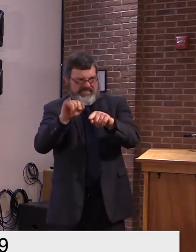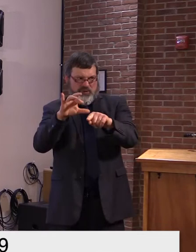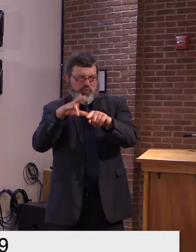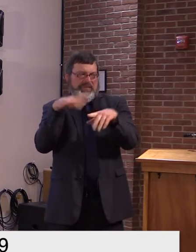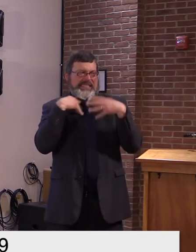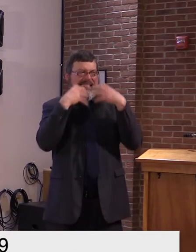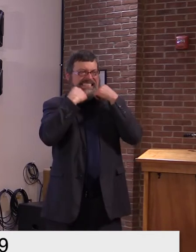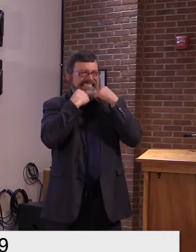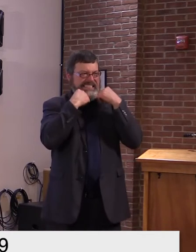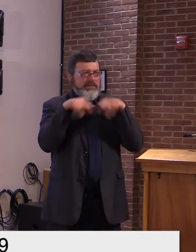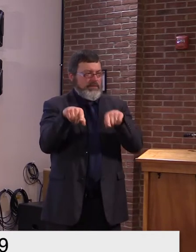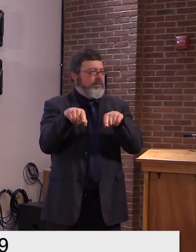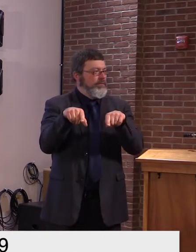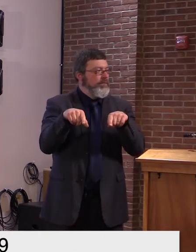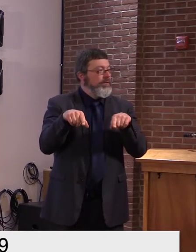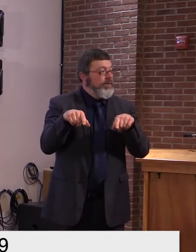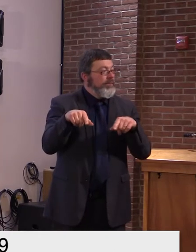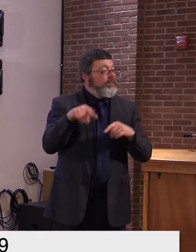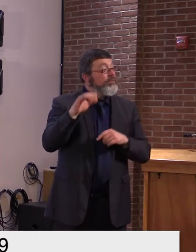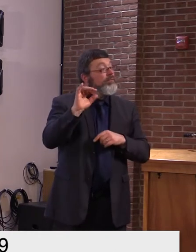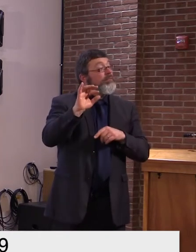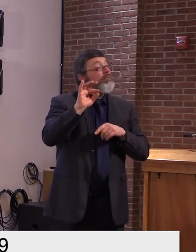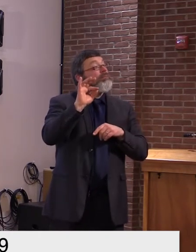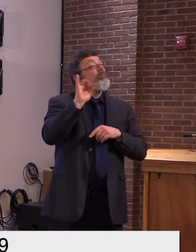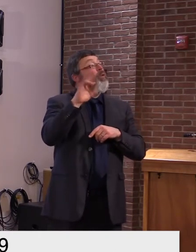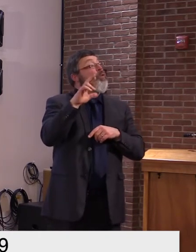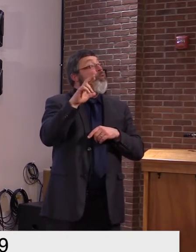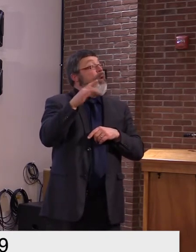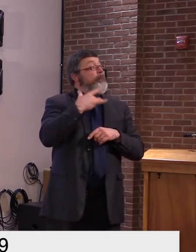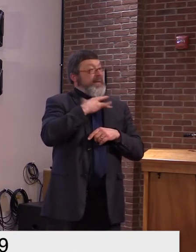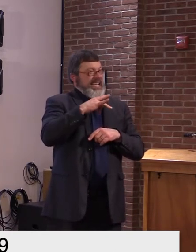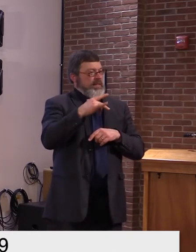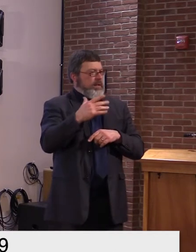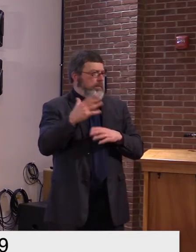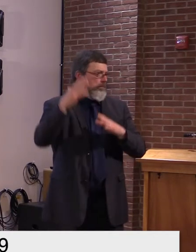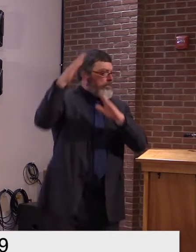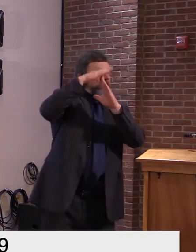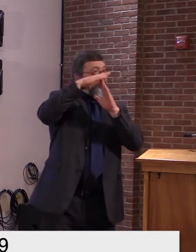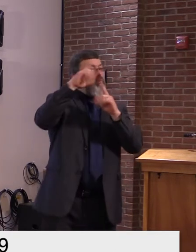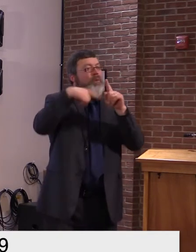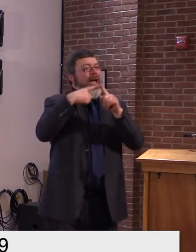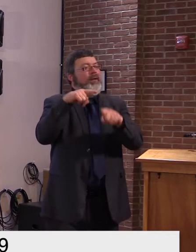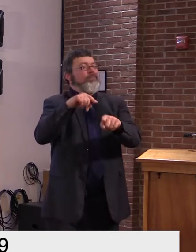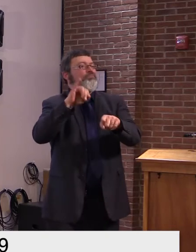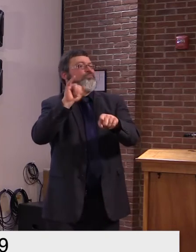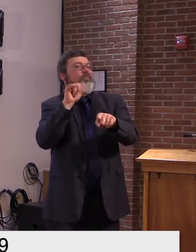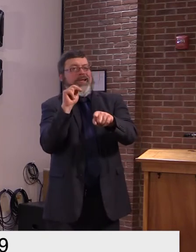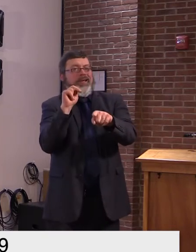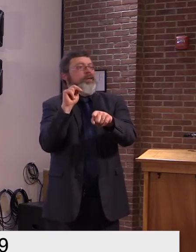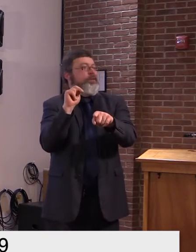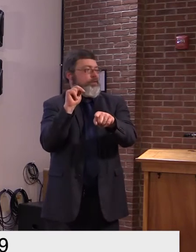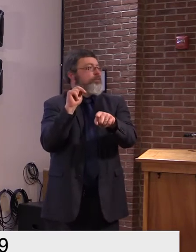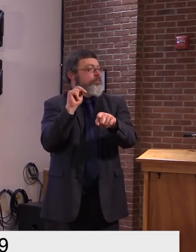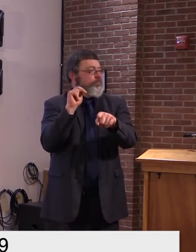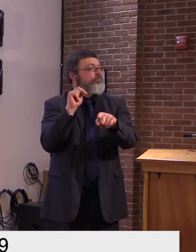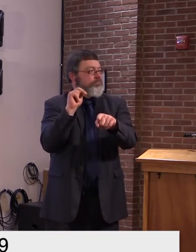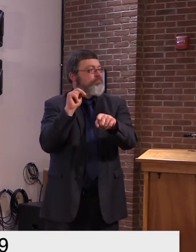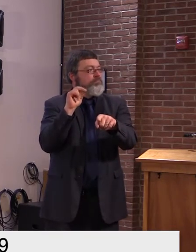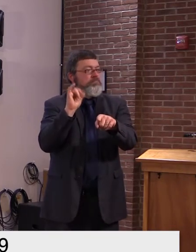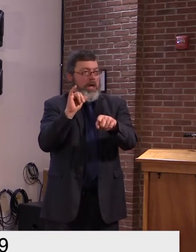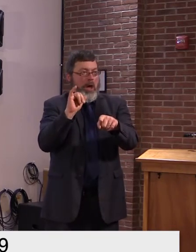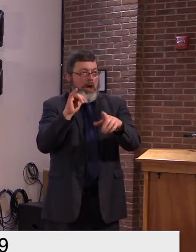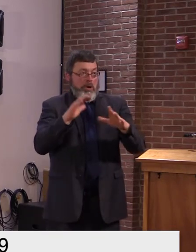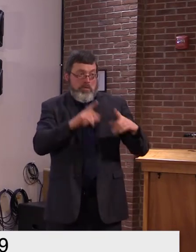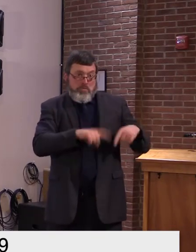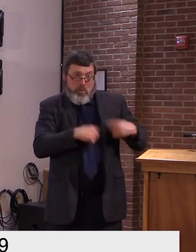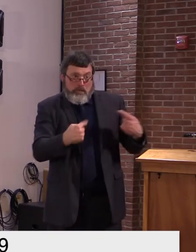in January, at least in terms of hospitalizations, this is certainly very welcomed news. And at this time, I